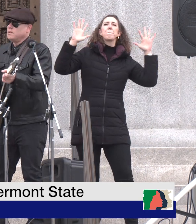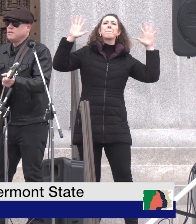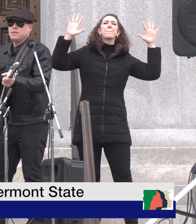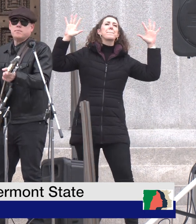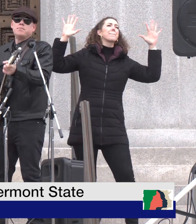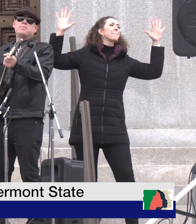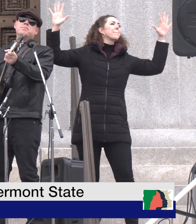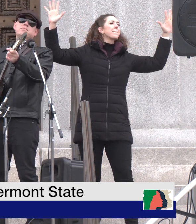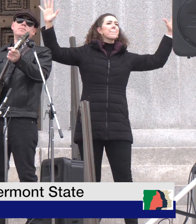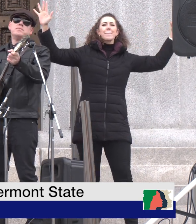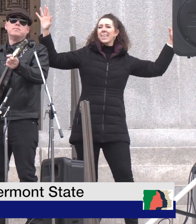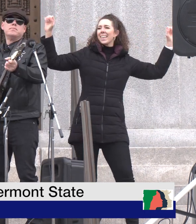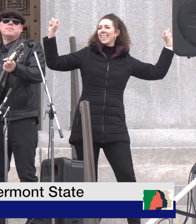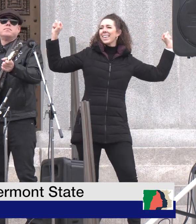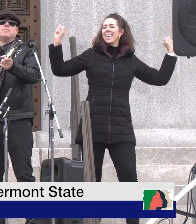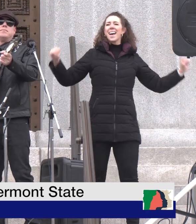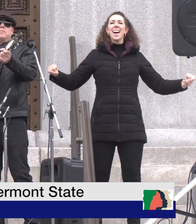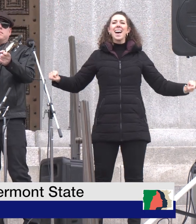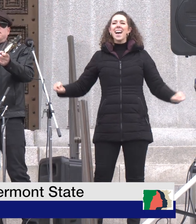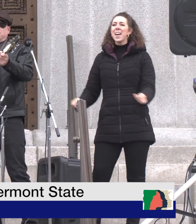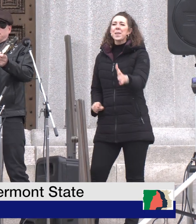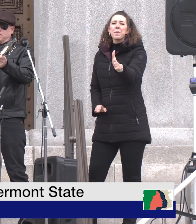growing out